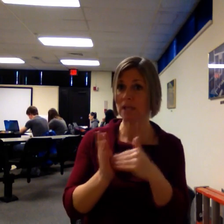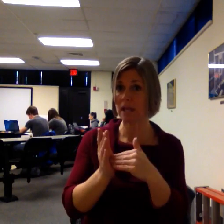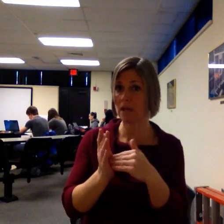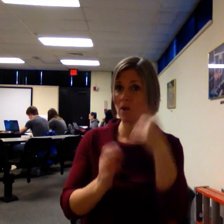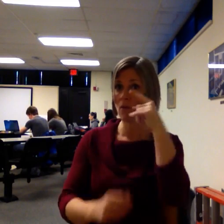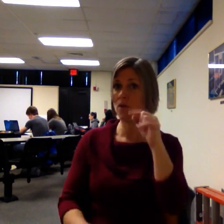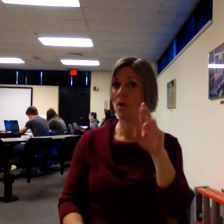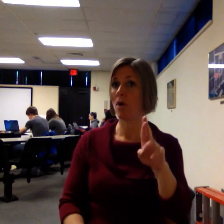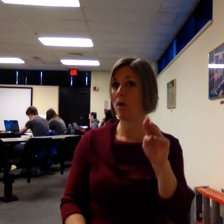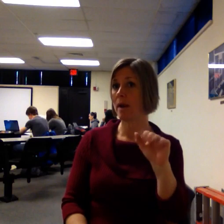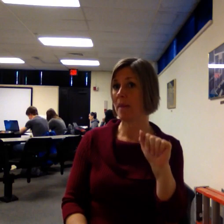version.